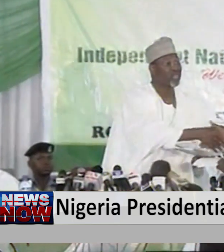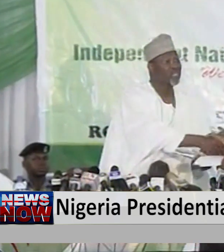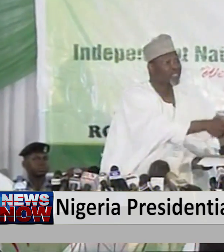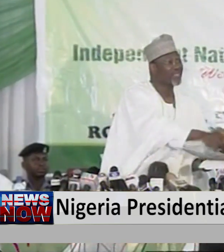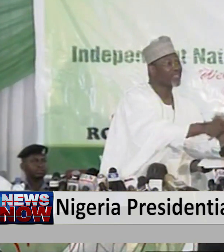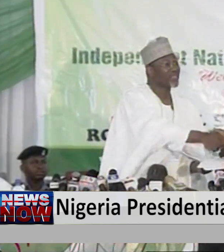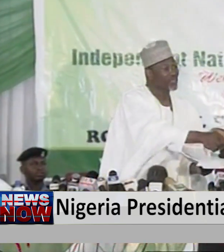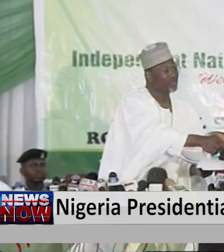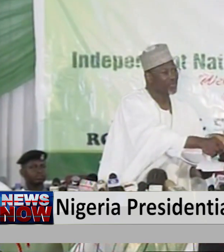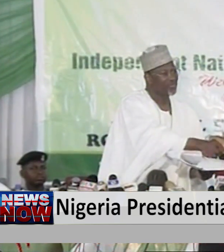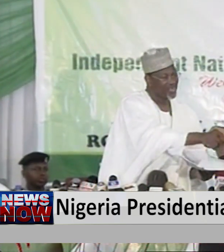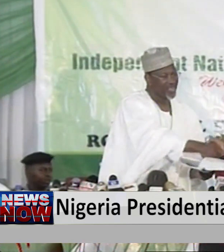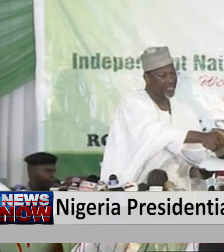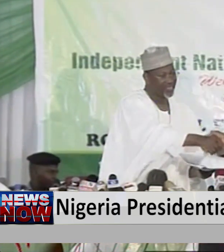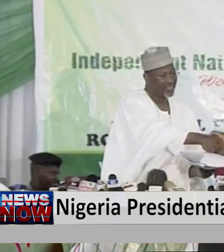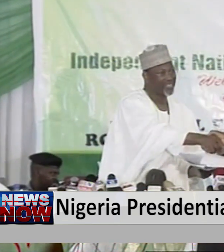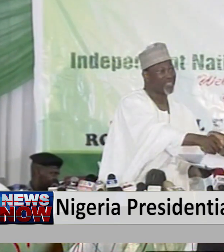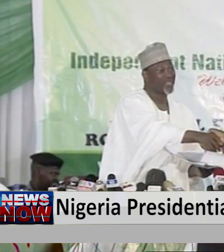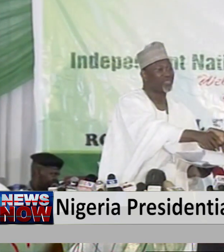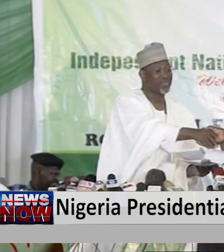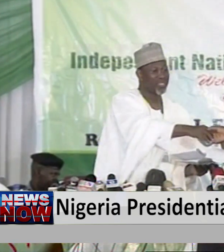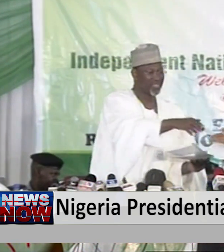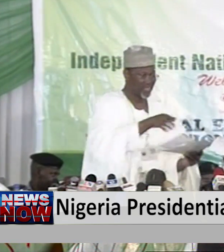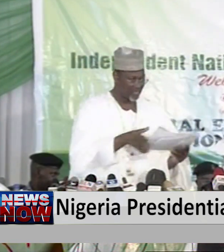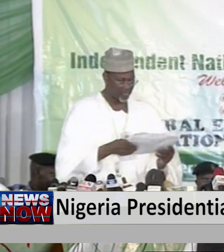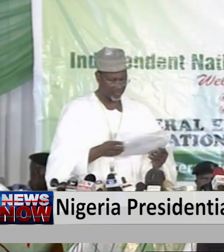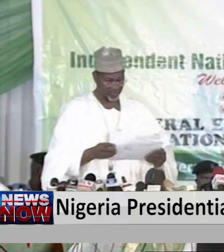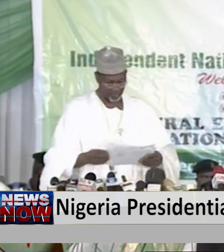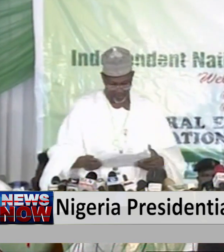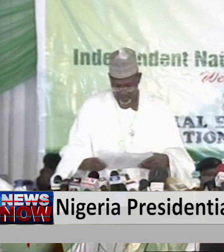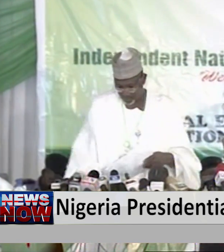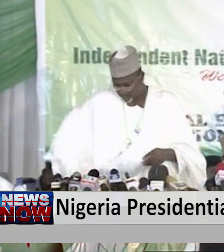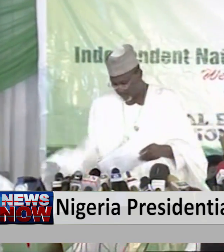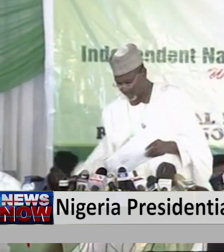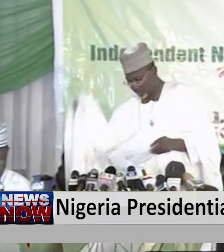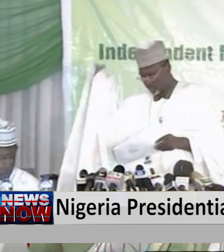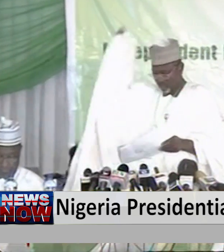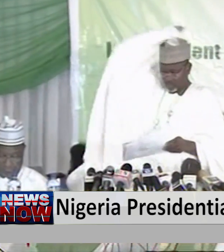Thank you very much. Thank you, Prof. All right. Thank you very much.